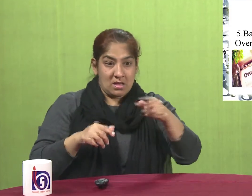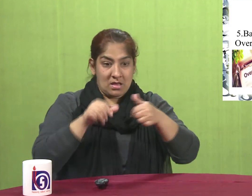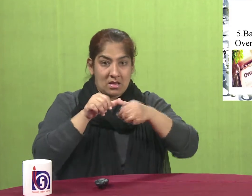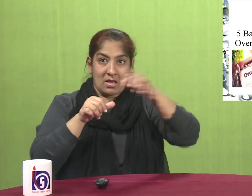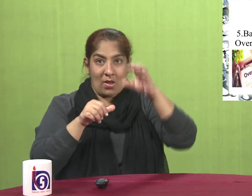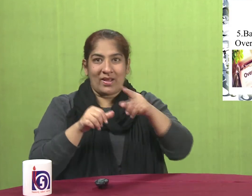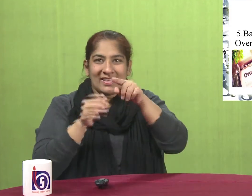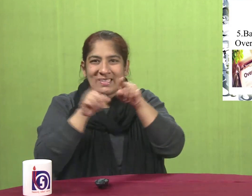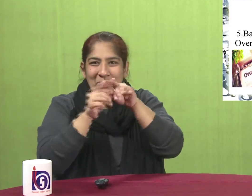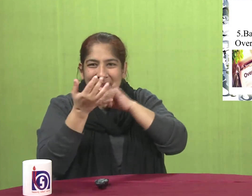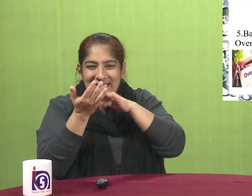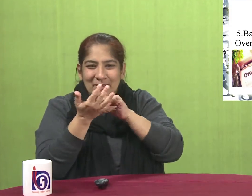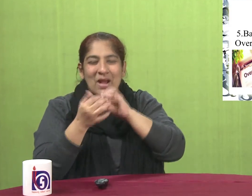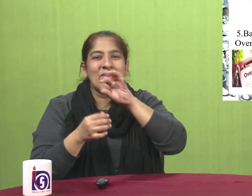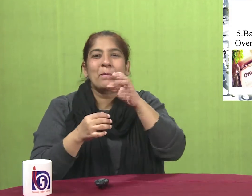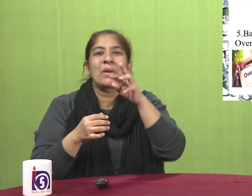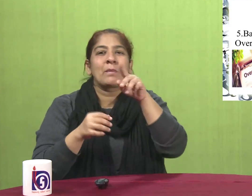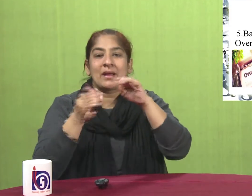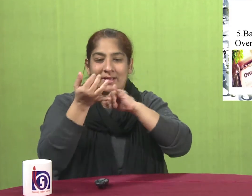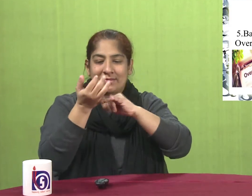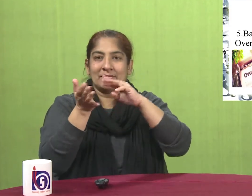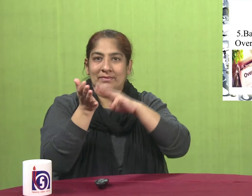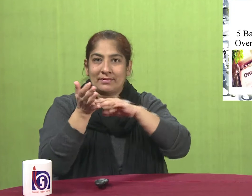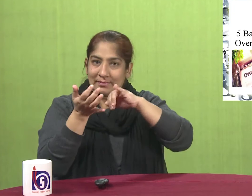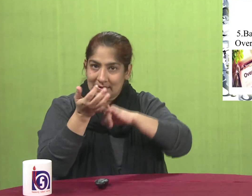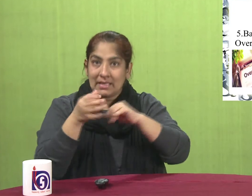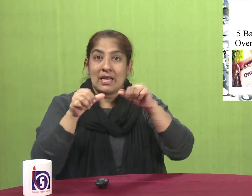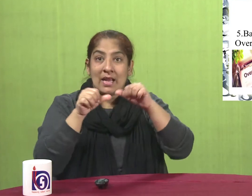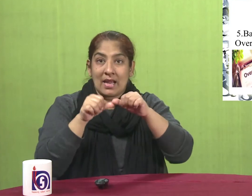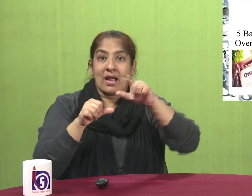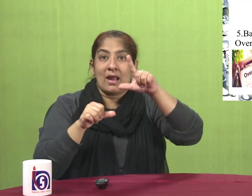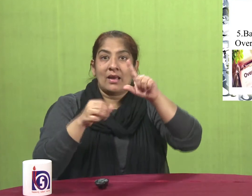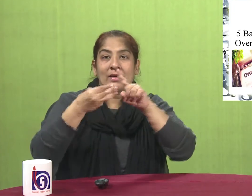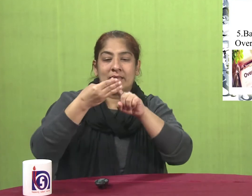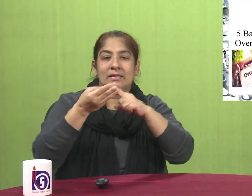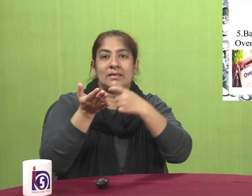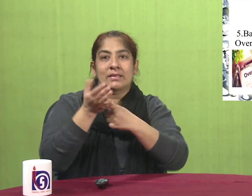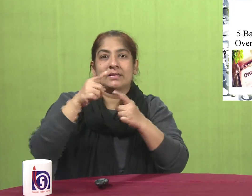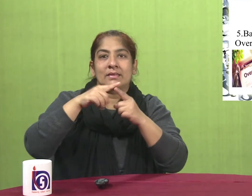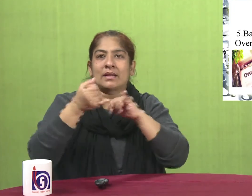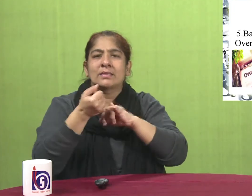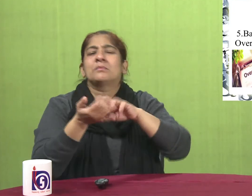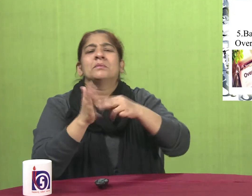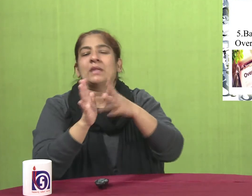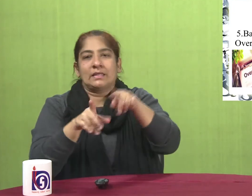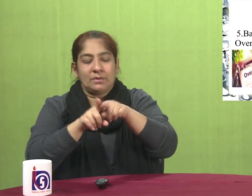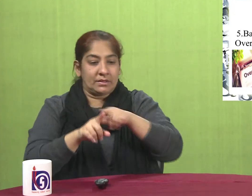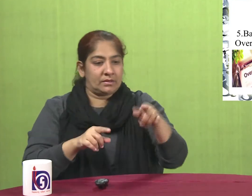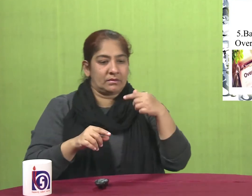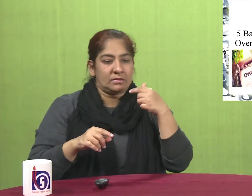alerts. You always get SMS alerts whenever there is debit or credit in your account.